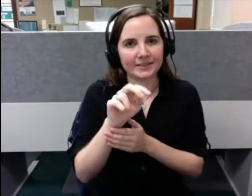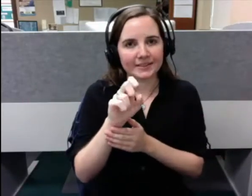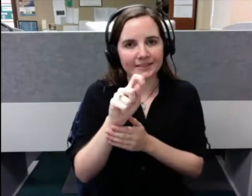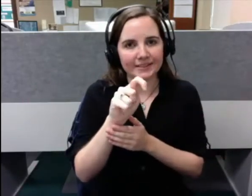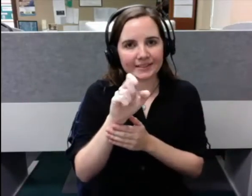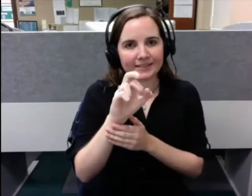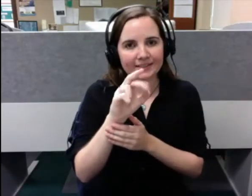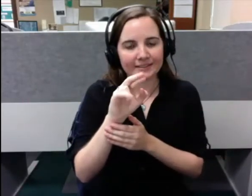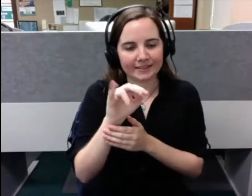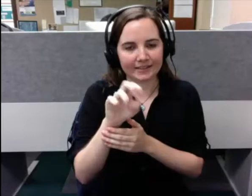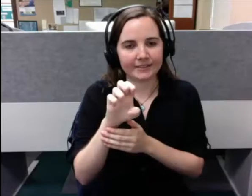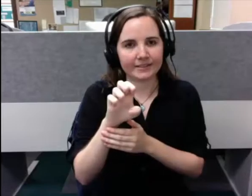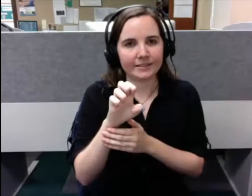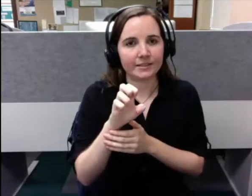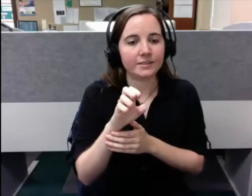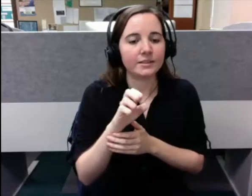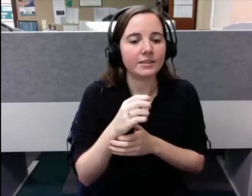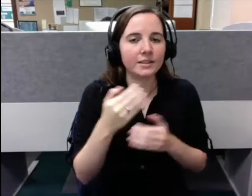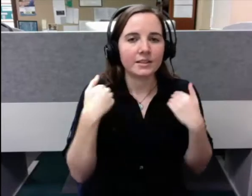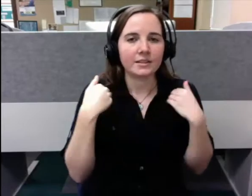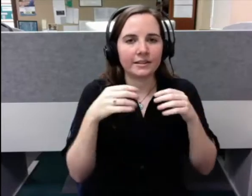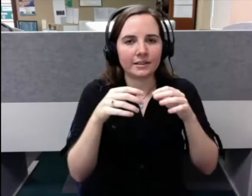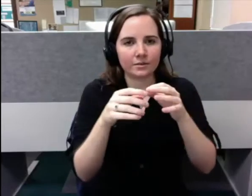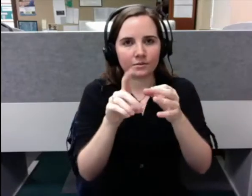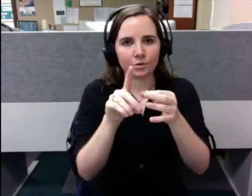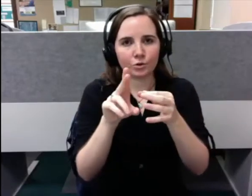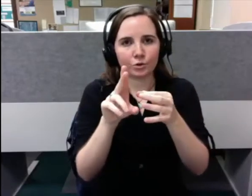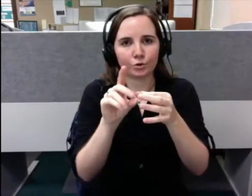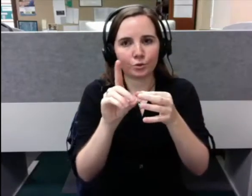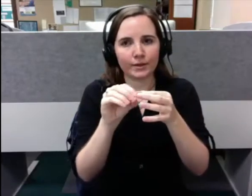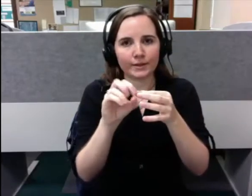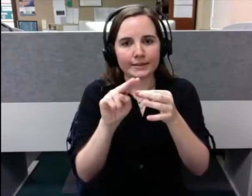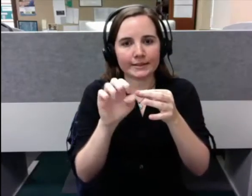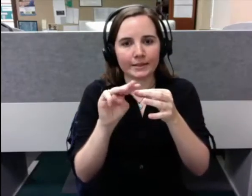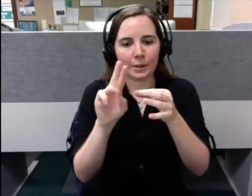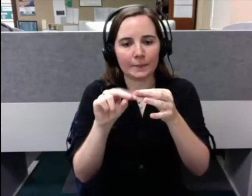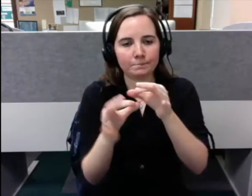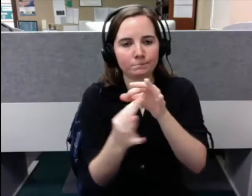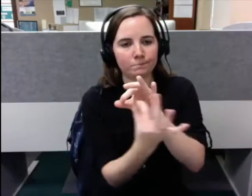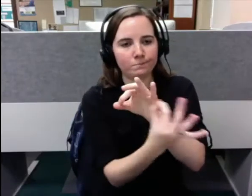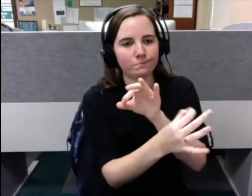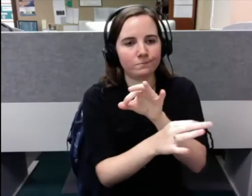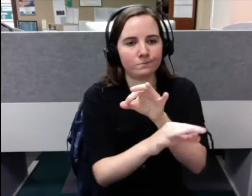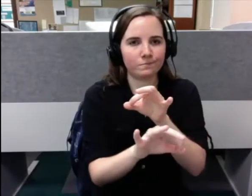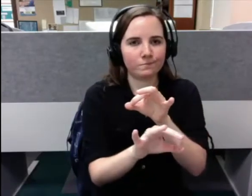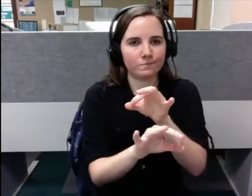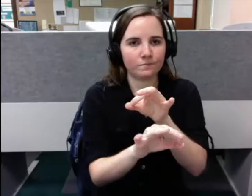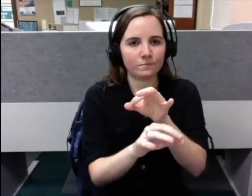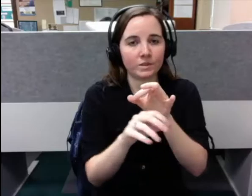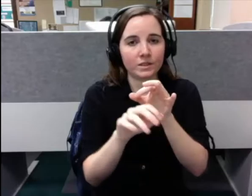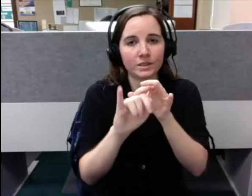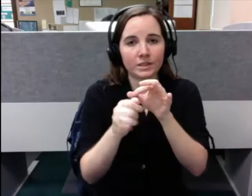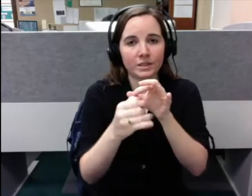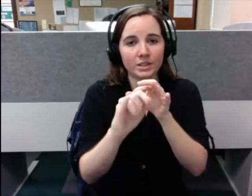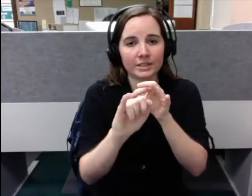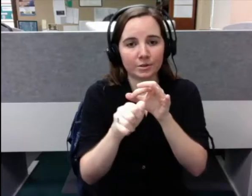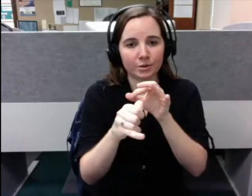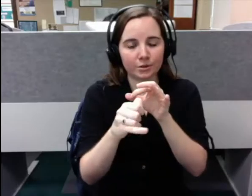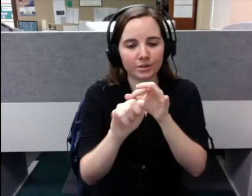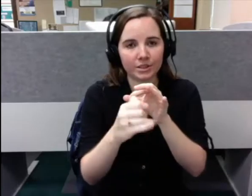the small intestine consists of a duodenum, which is attached to the stomach, and two other lengths of tube, essentially, known as